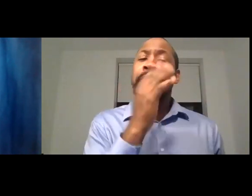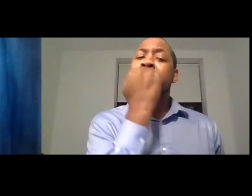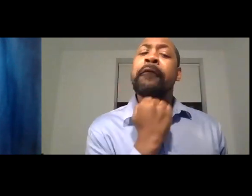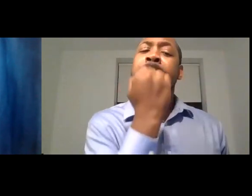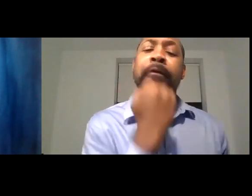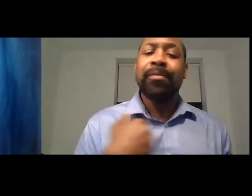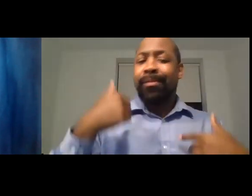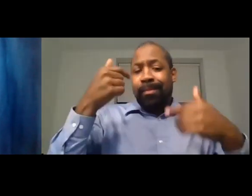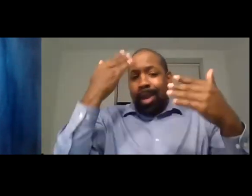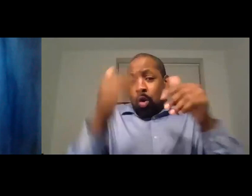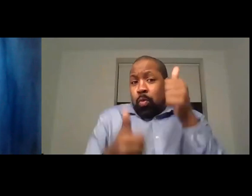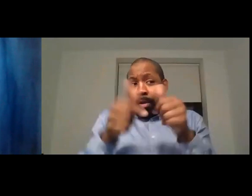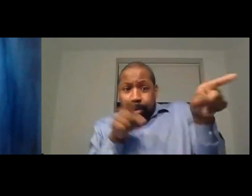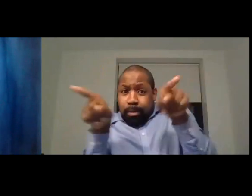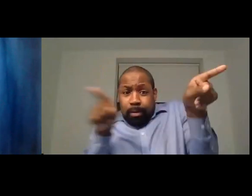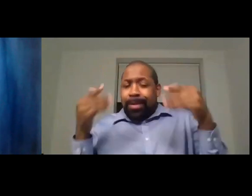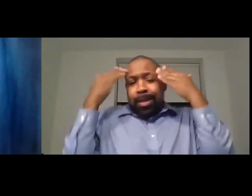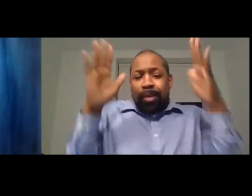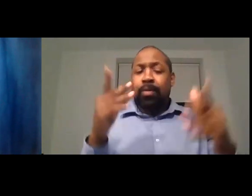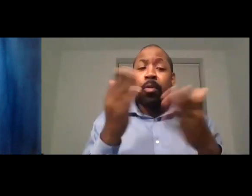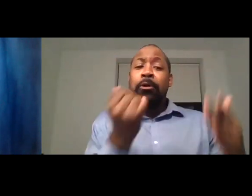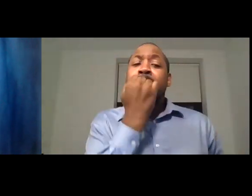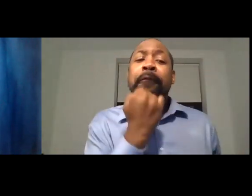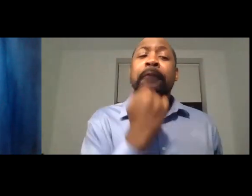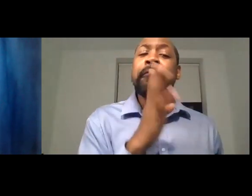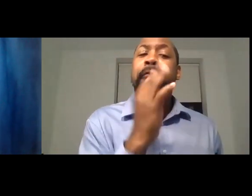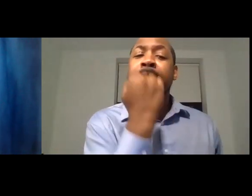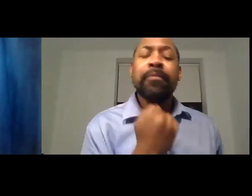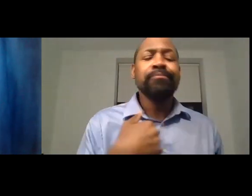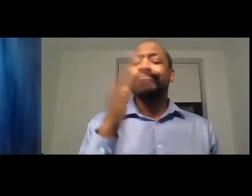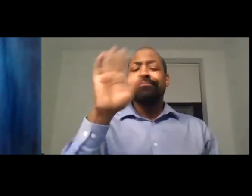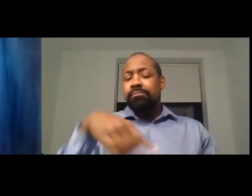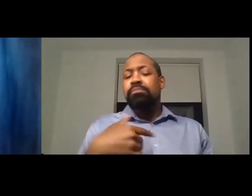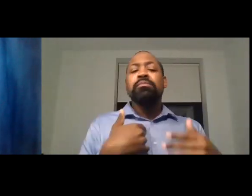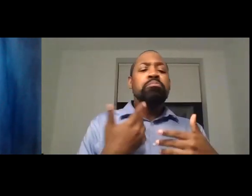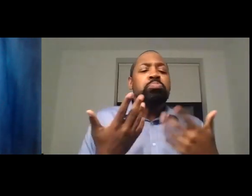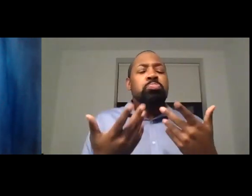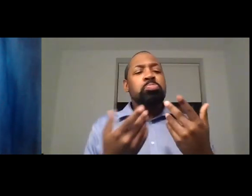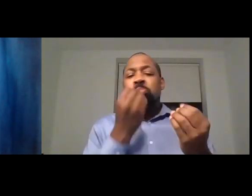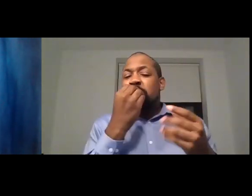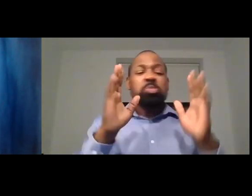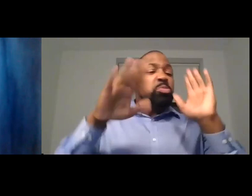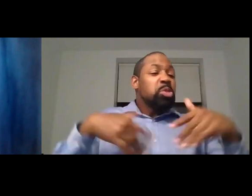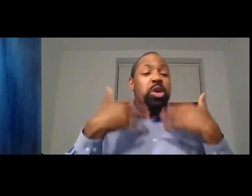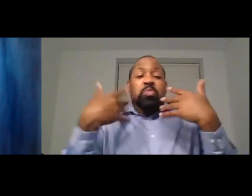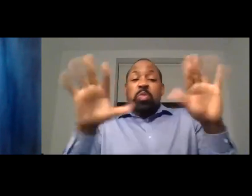one of the servers took their mask down to talk, so I don't know which one of them.